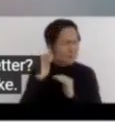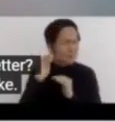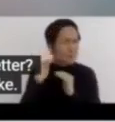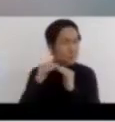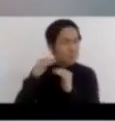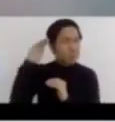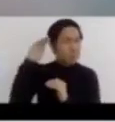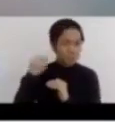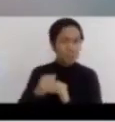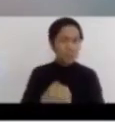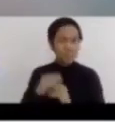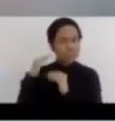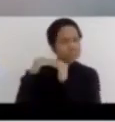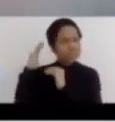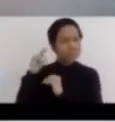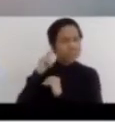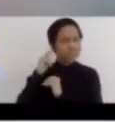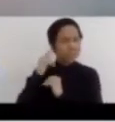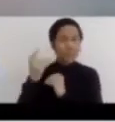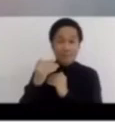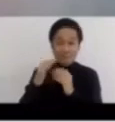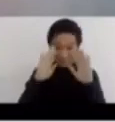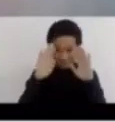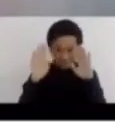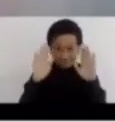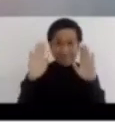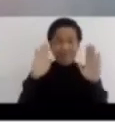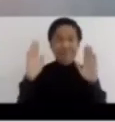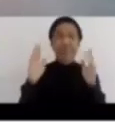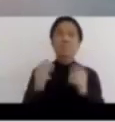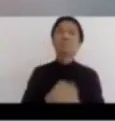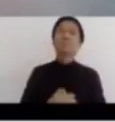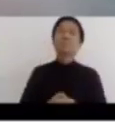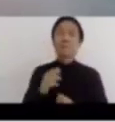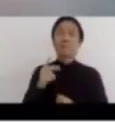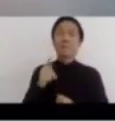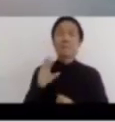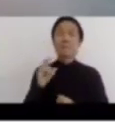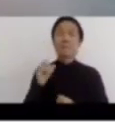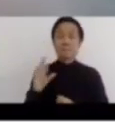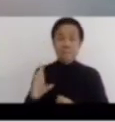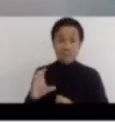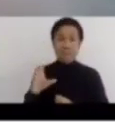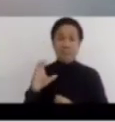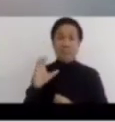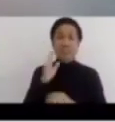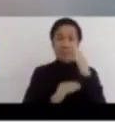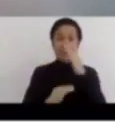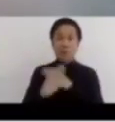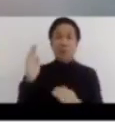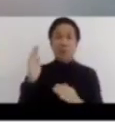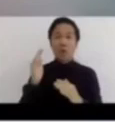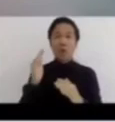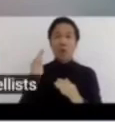like. Thank you. Greetings from the Pacific Disability Forum. It's a pleasure to be in this webinar highlighting the voices